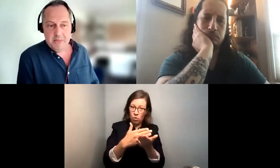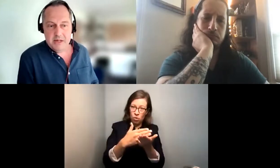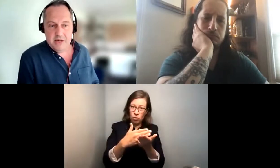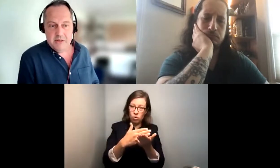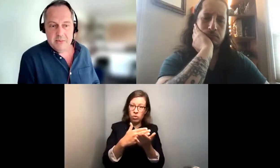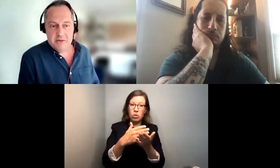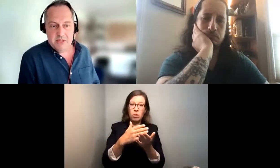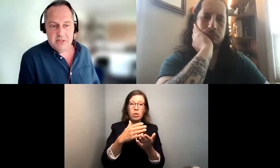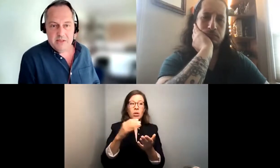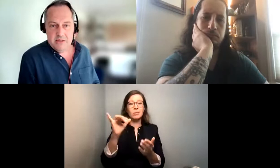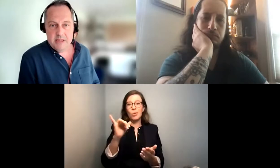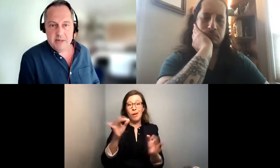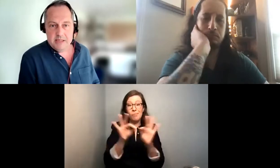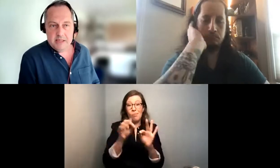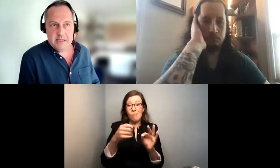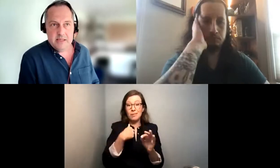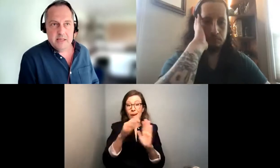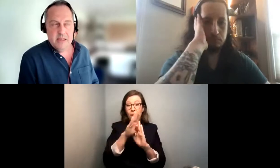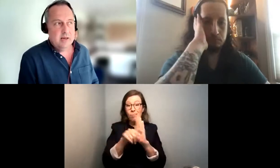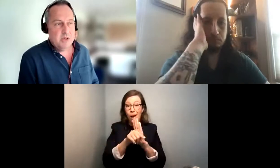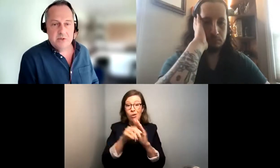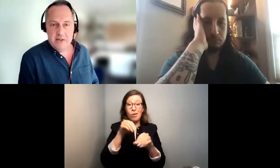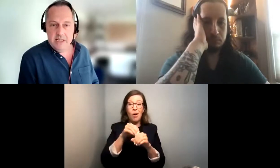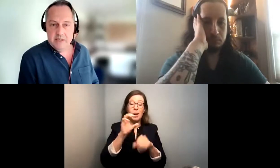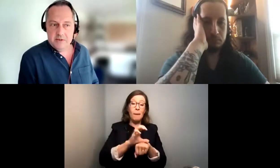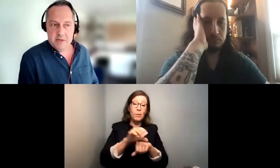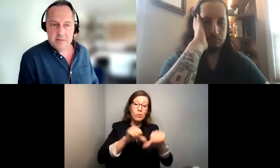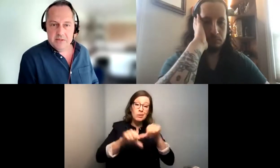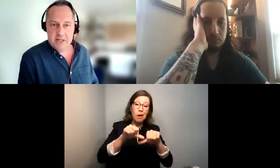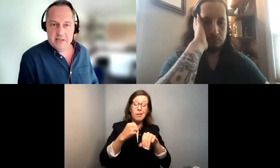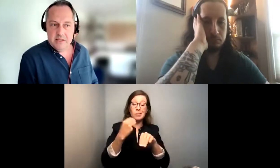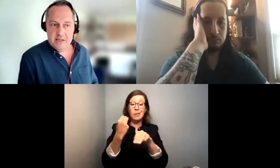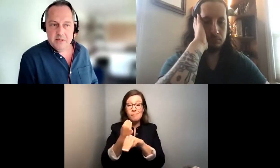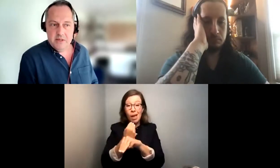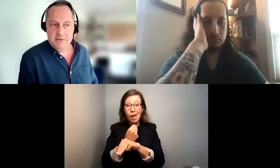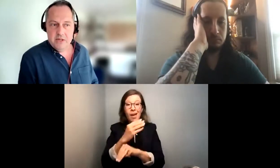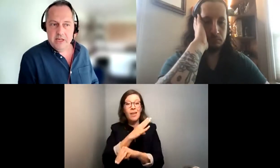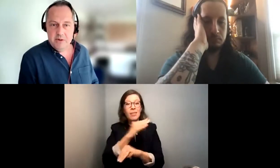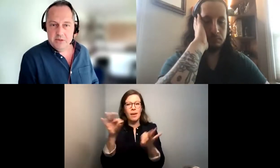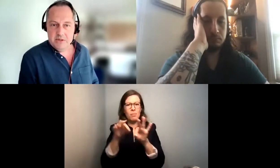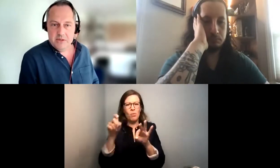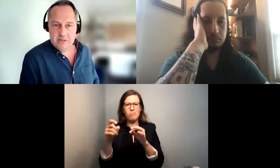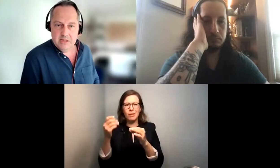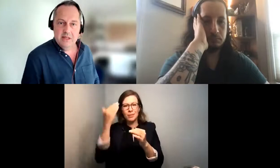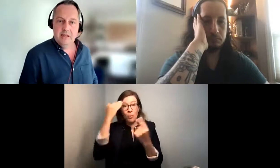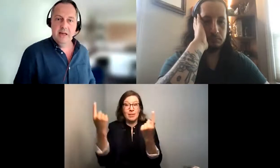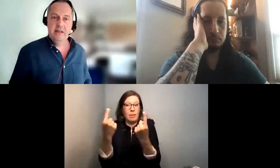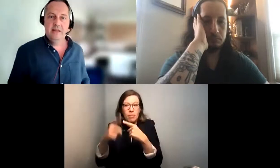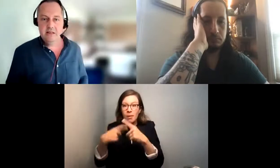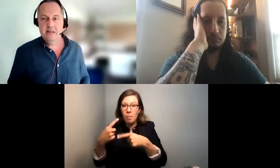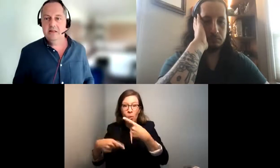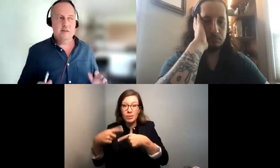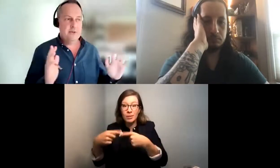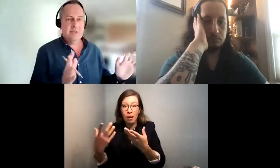you need the background in computer science and the mathematics, but you also need to know something about sign. So if you're a hearing person,